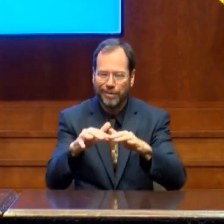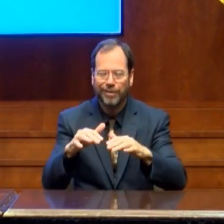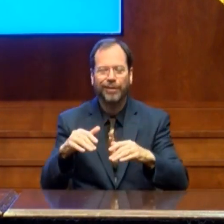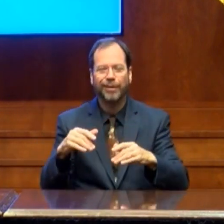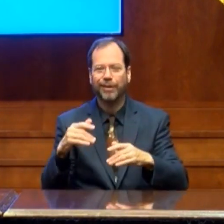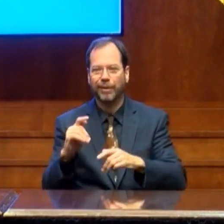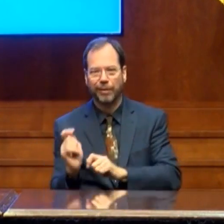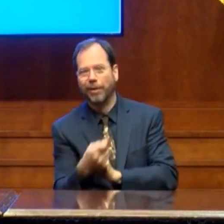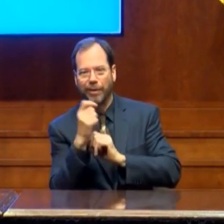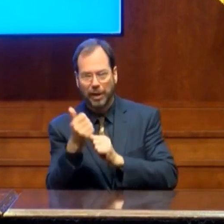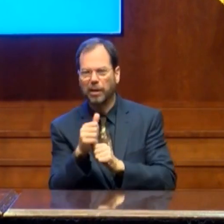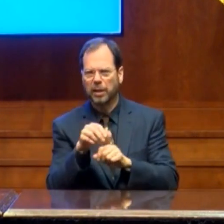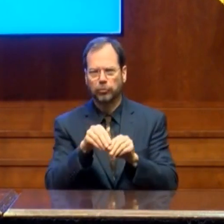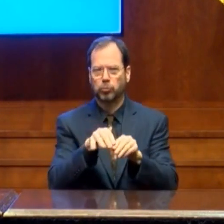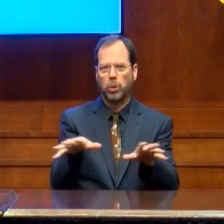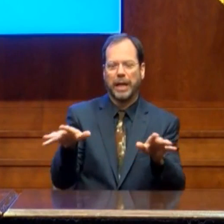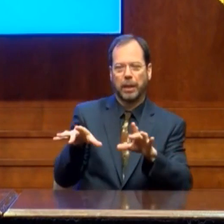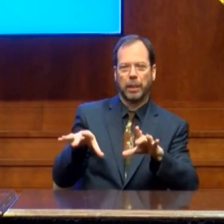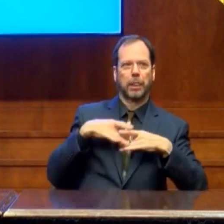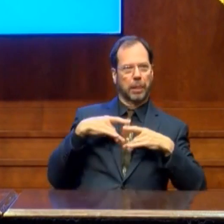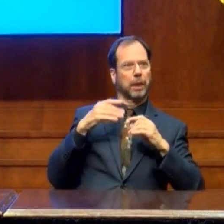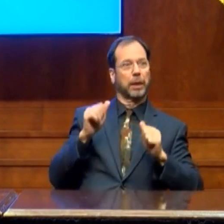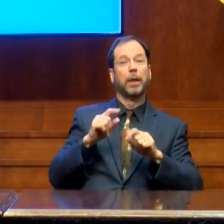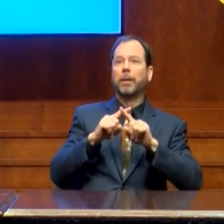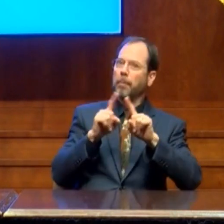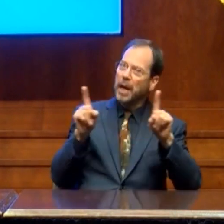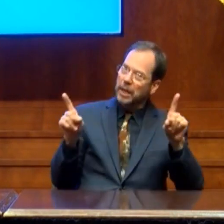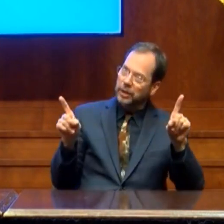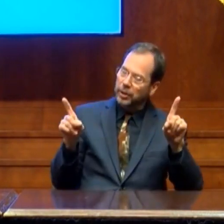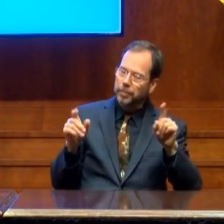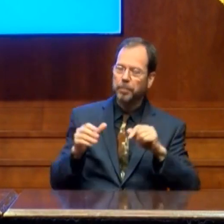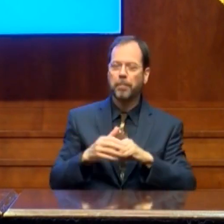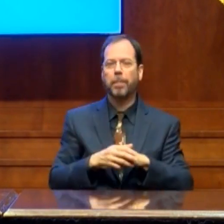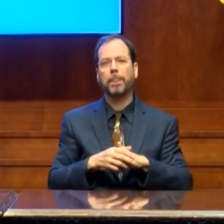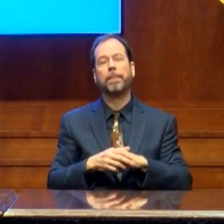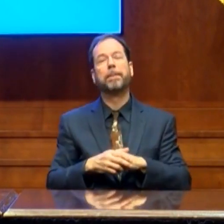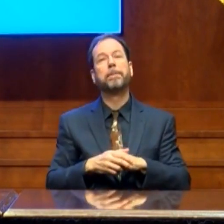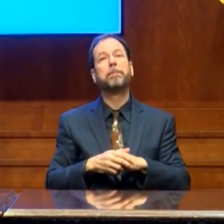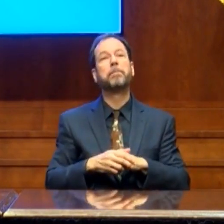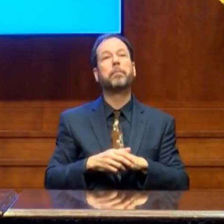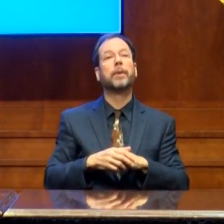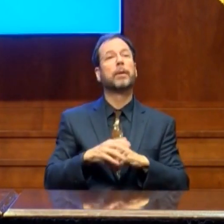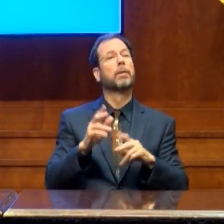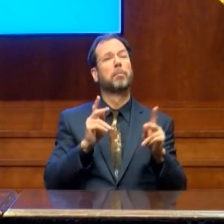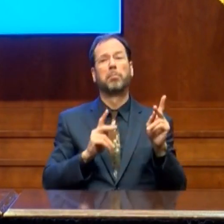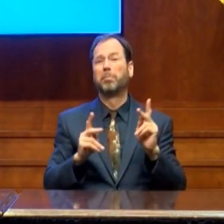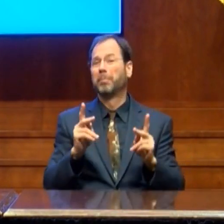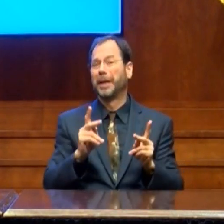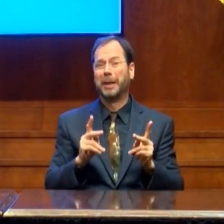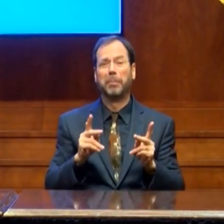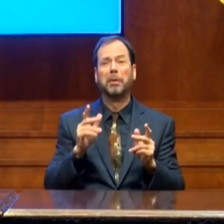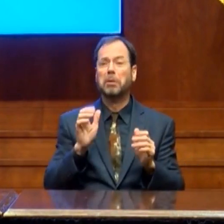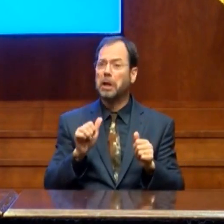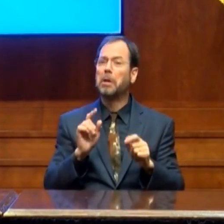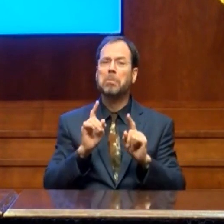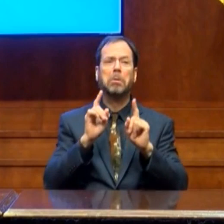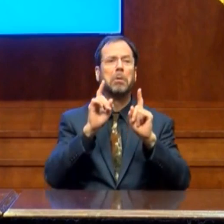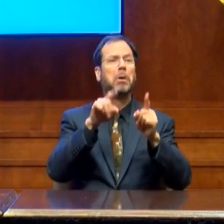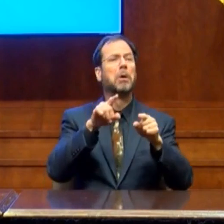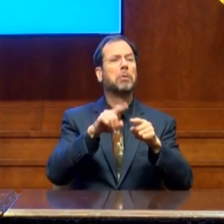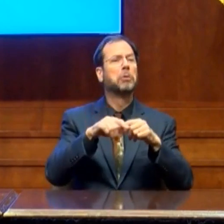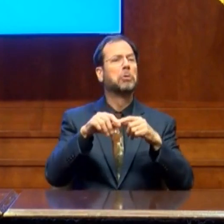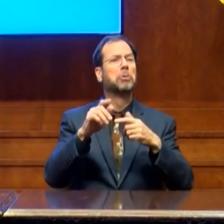where people could contract the coronavirus. However, people are free to